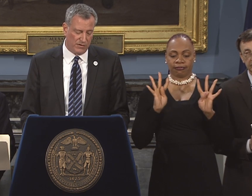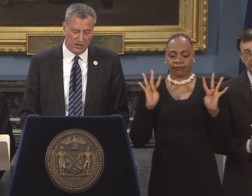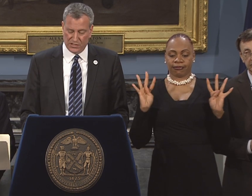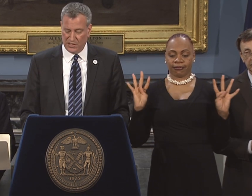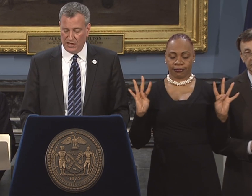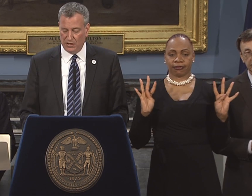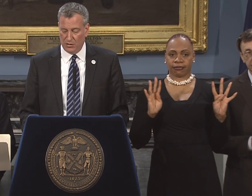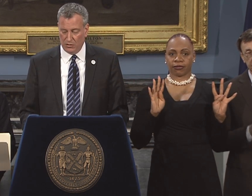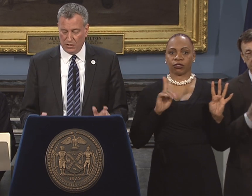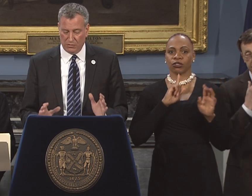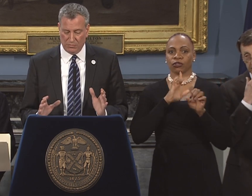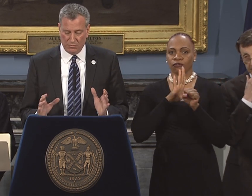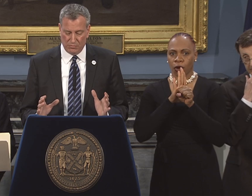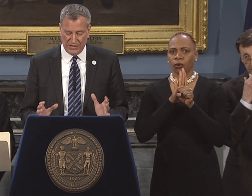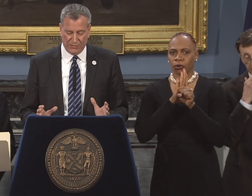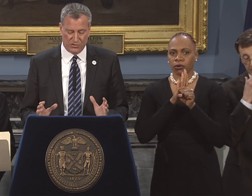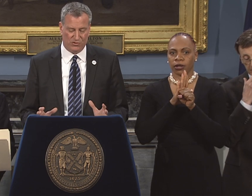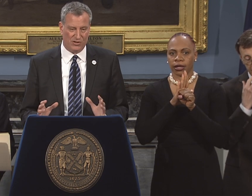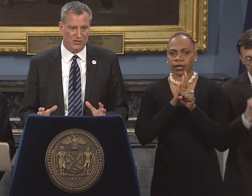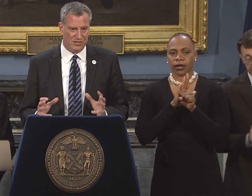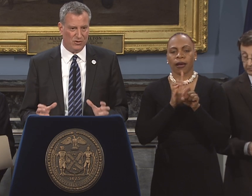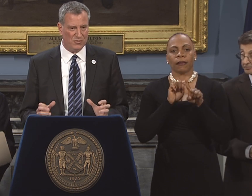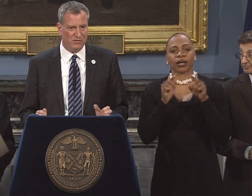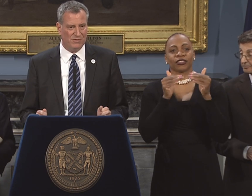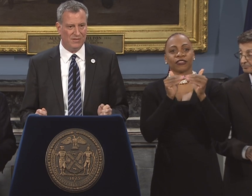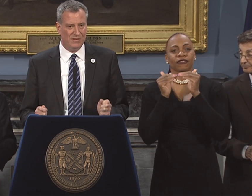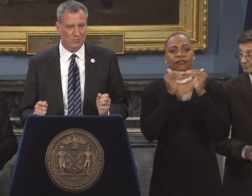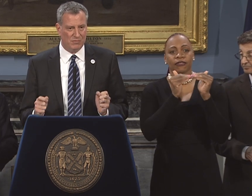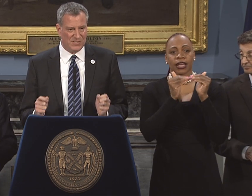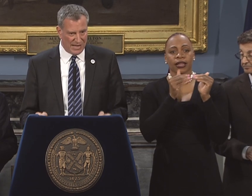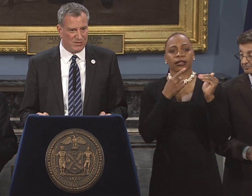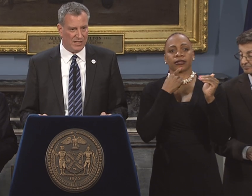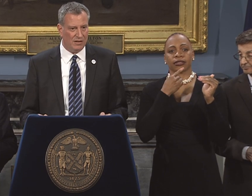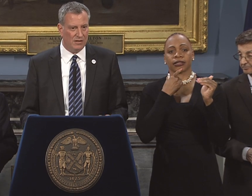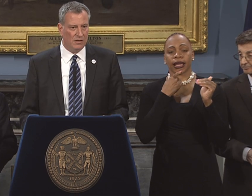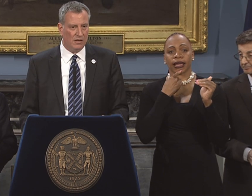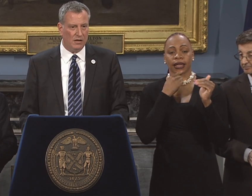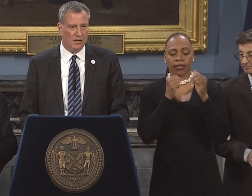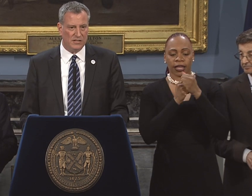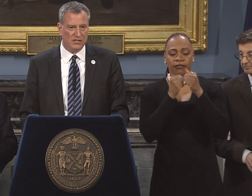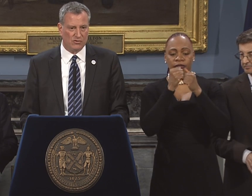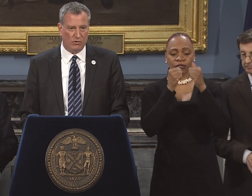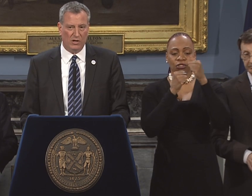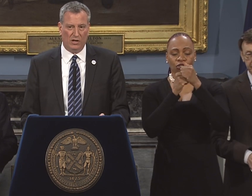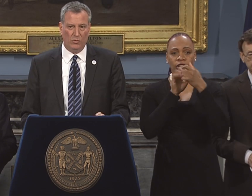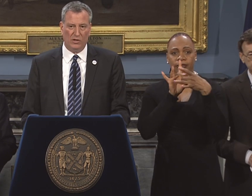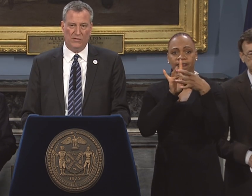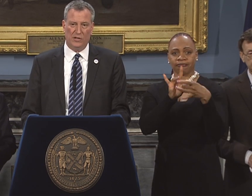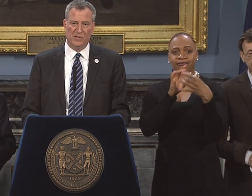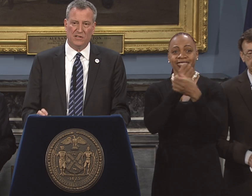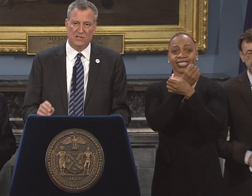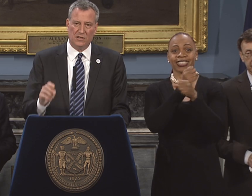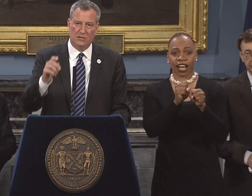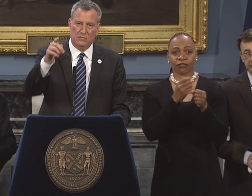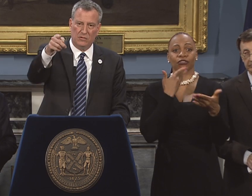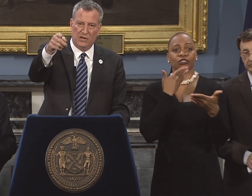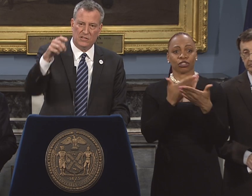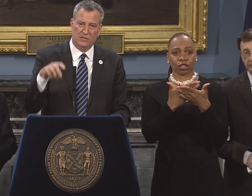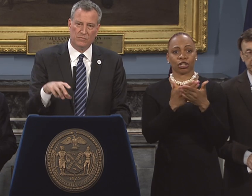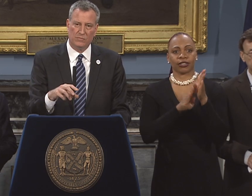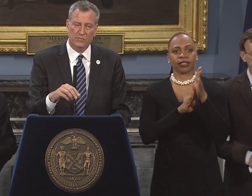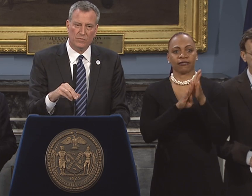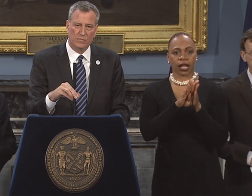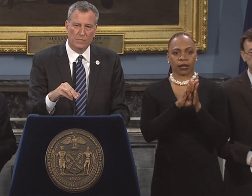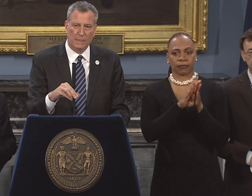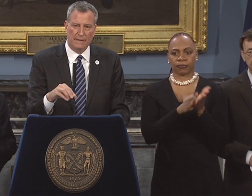think it's fair to say our infrastructure in terms of safety is extraordinarily well-developed in this city.